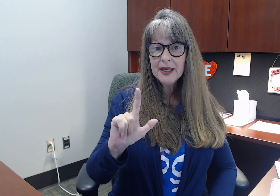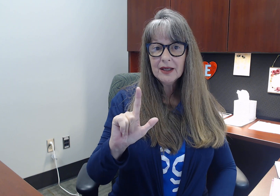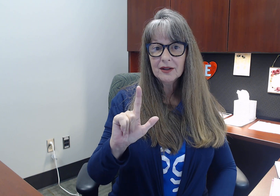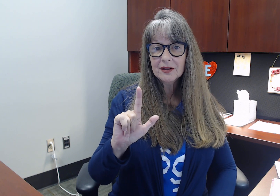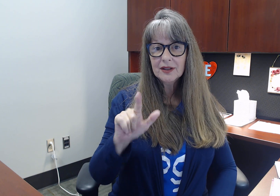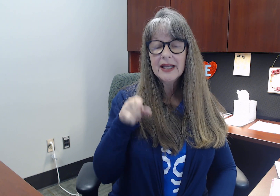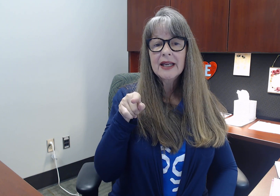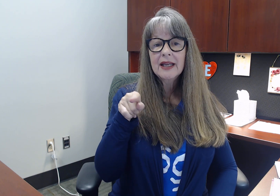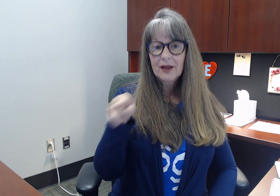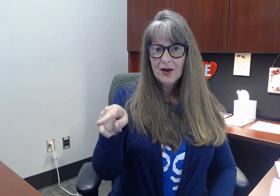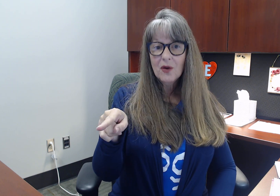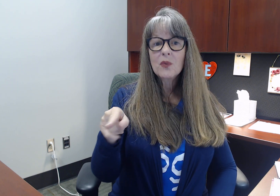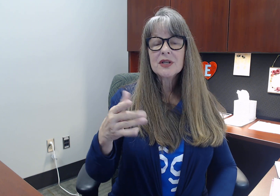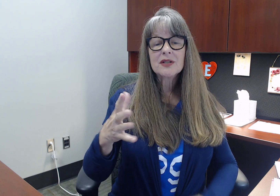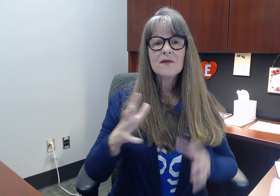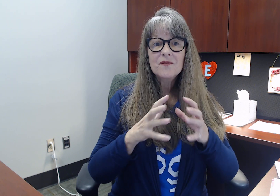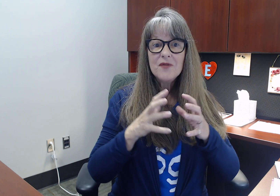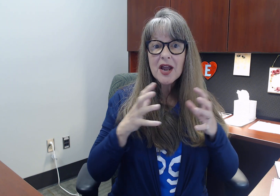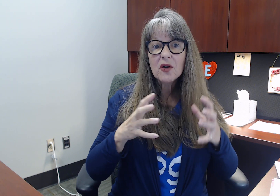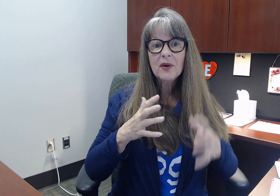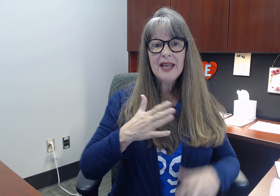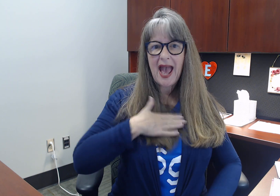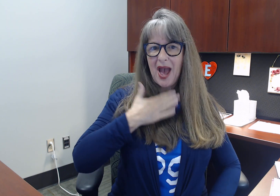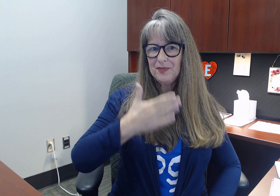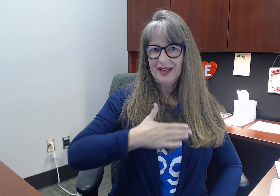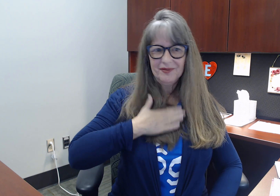Bill was very happy